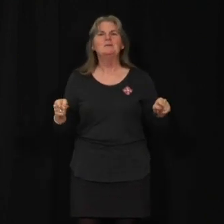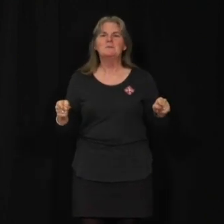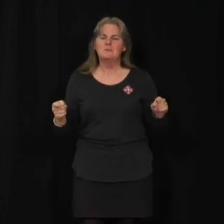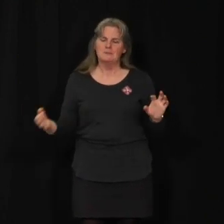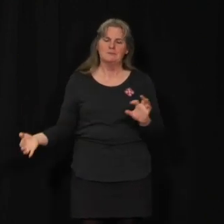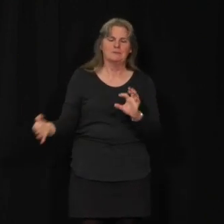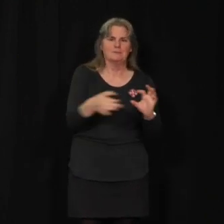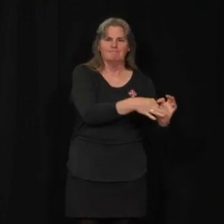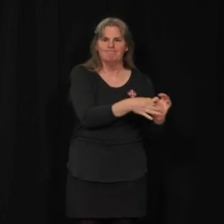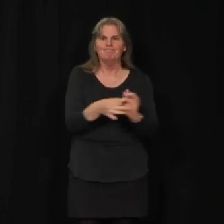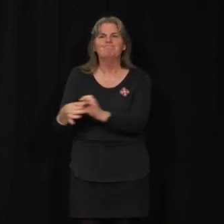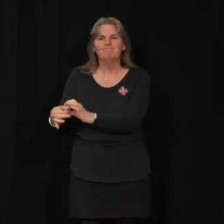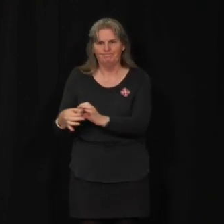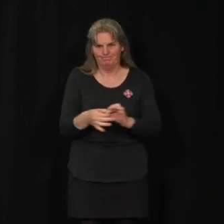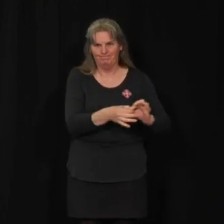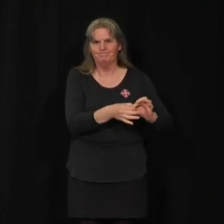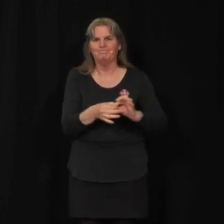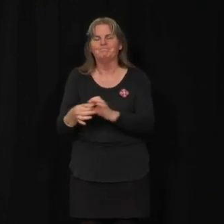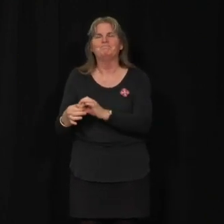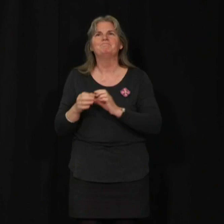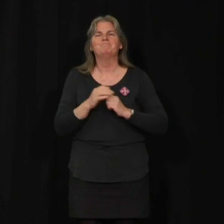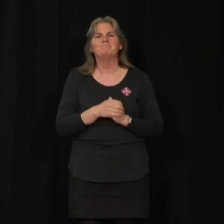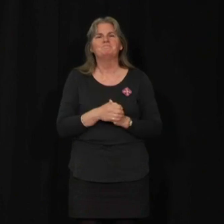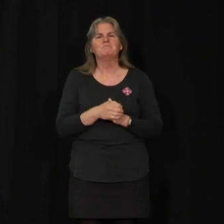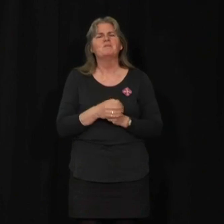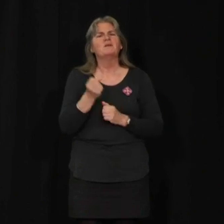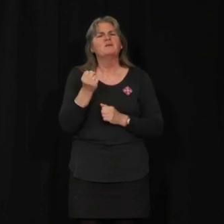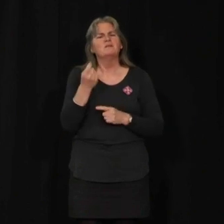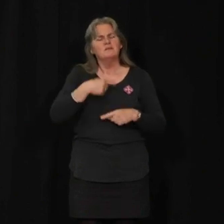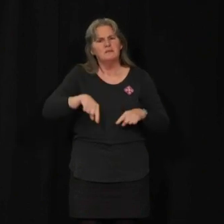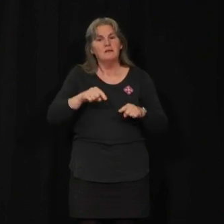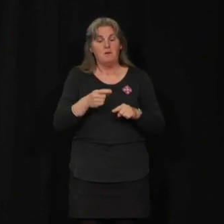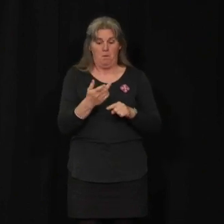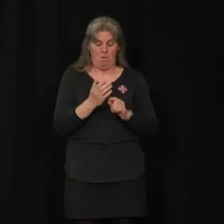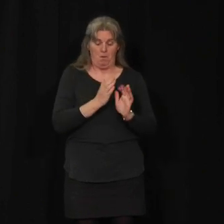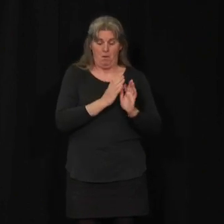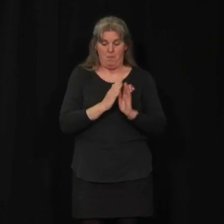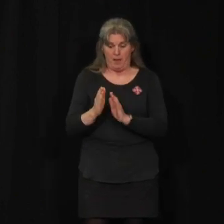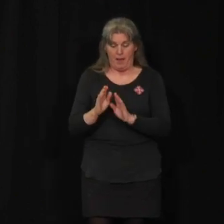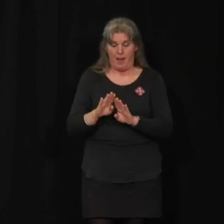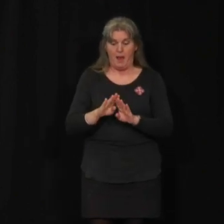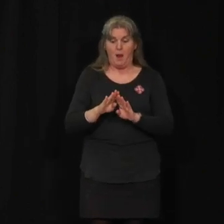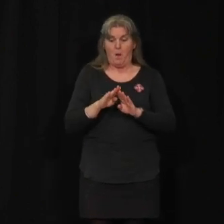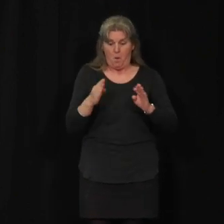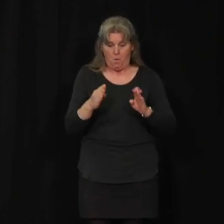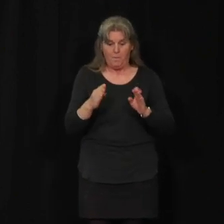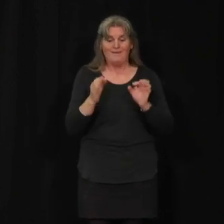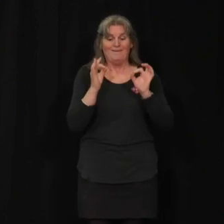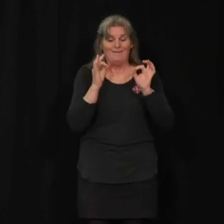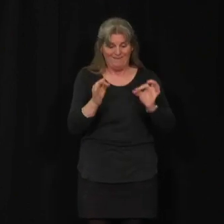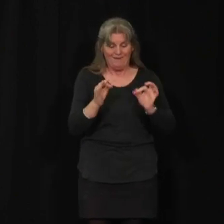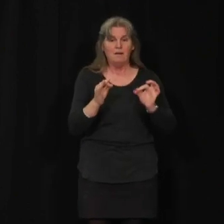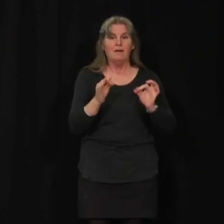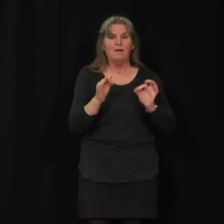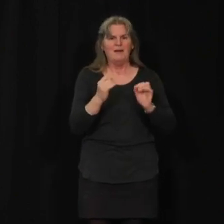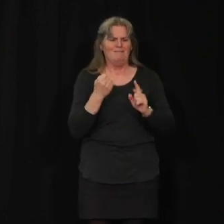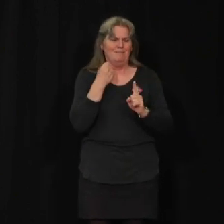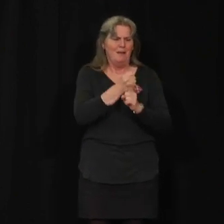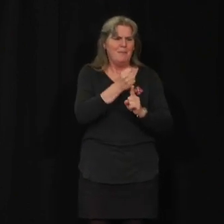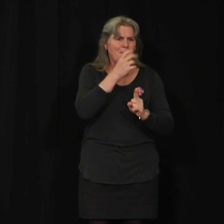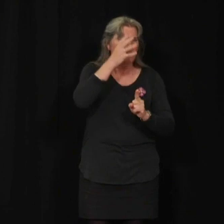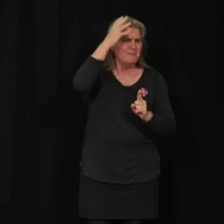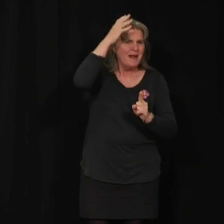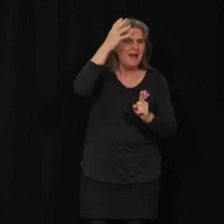go hand in hand. In order to ensure that our reopening plans do not negatively impact parents and caregivers,